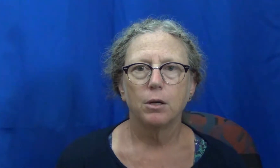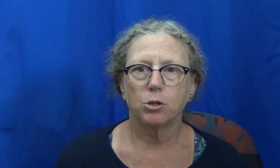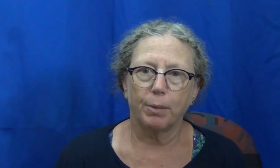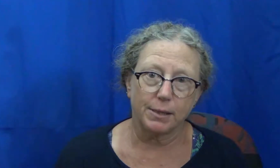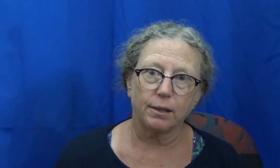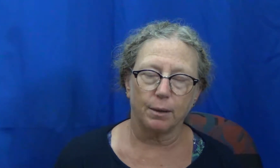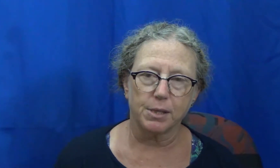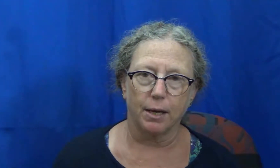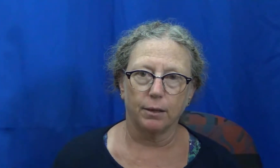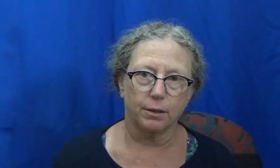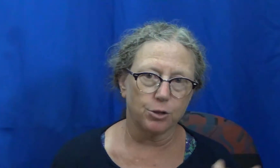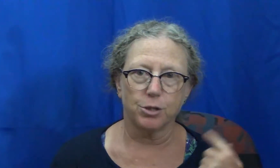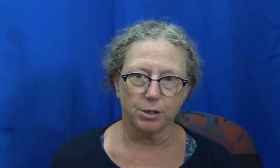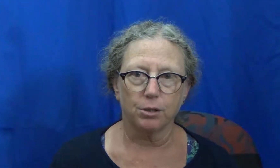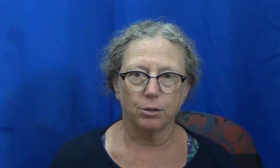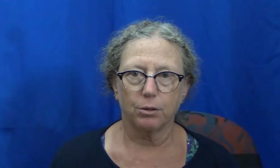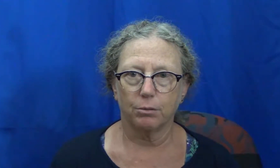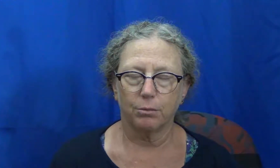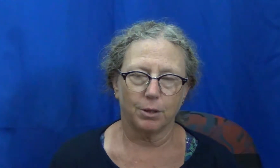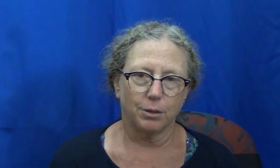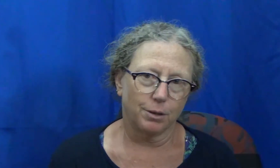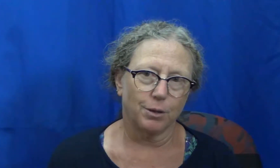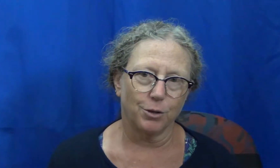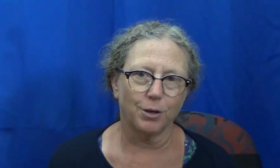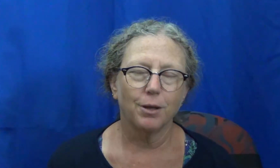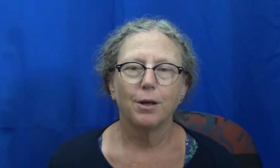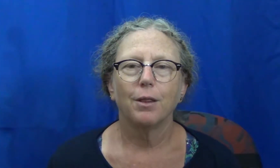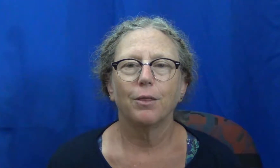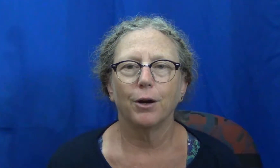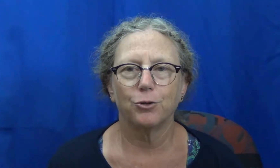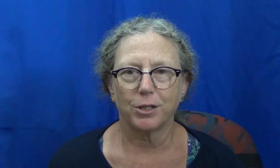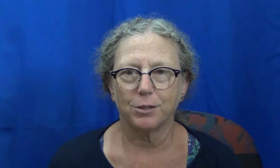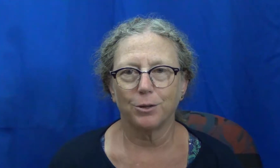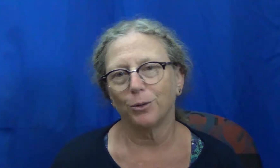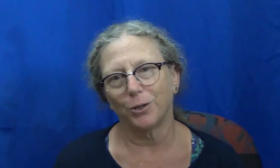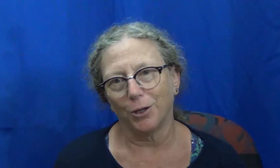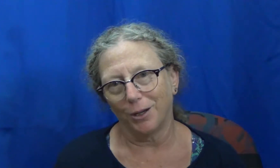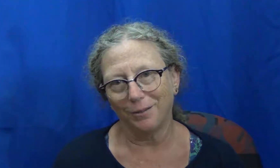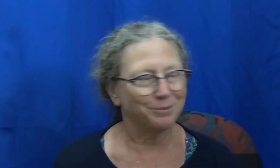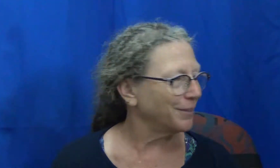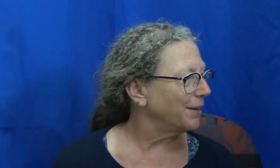I'm saying that theirs doesn't look, their dresses don't look good.